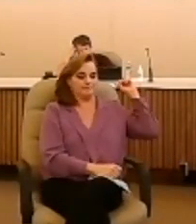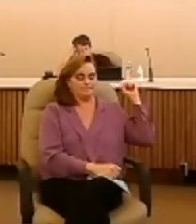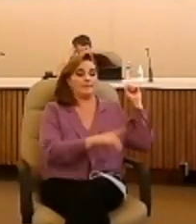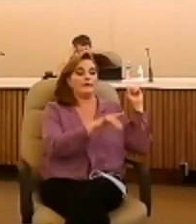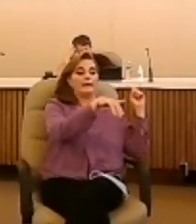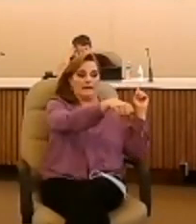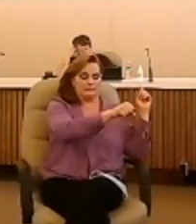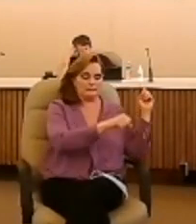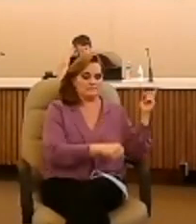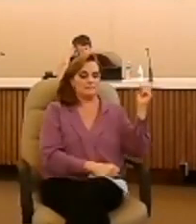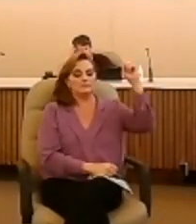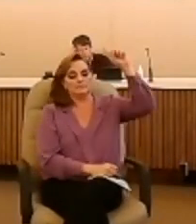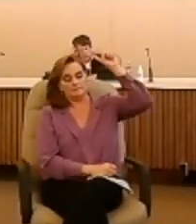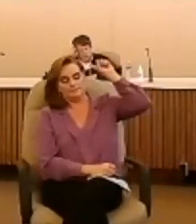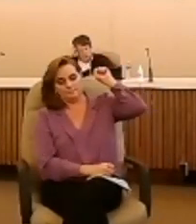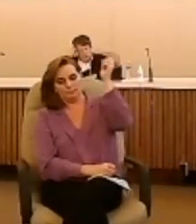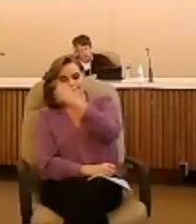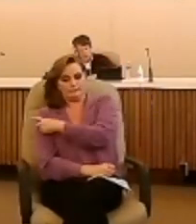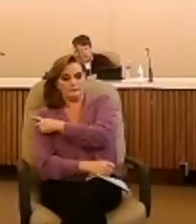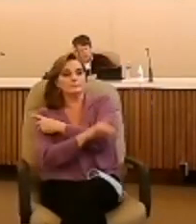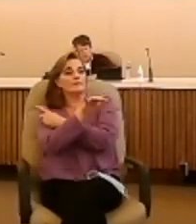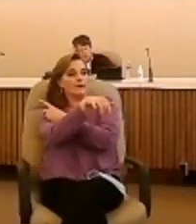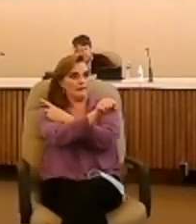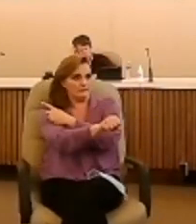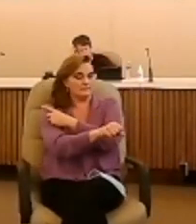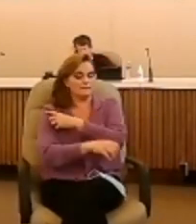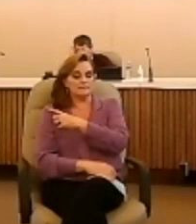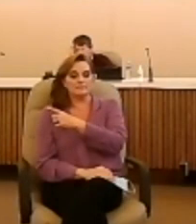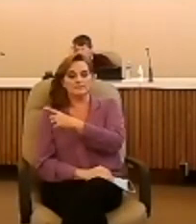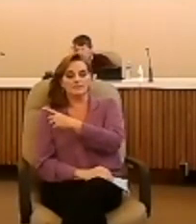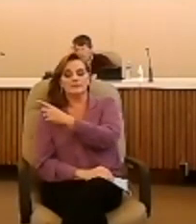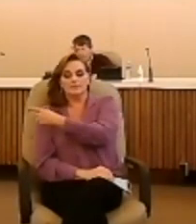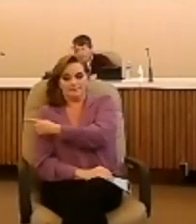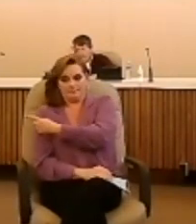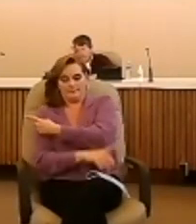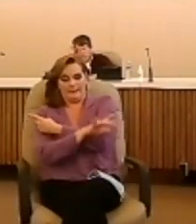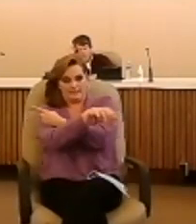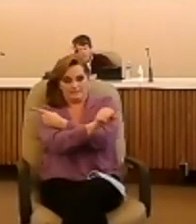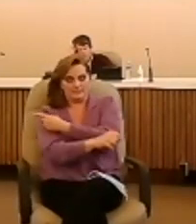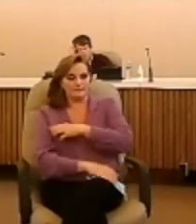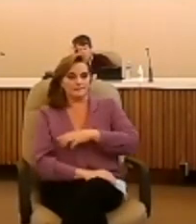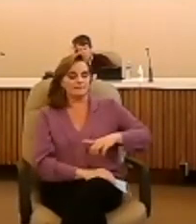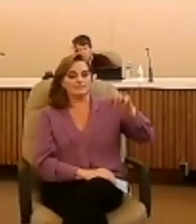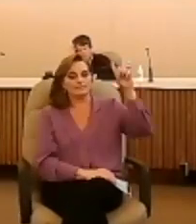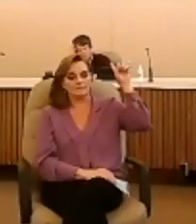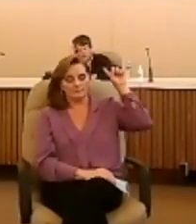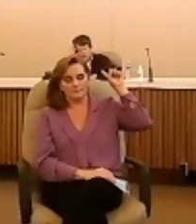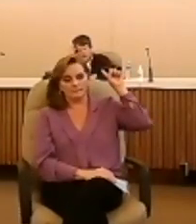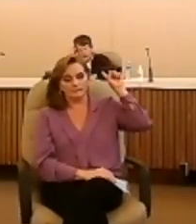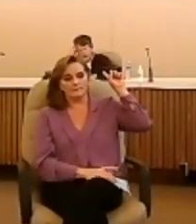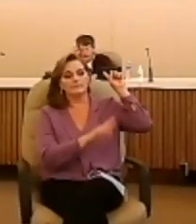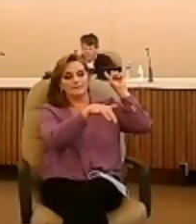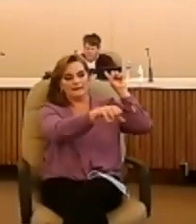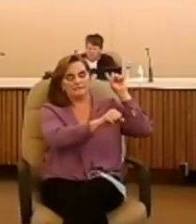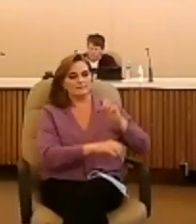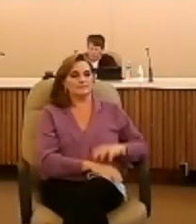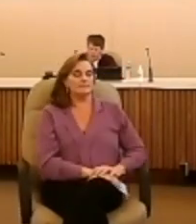Aye. Councilmember Safranik, Aye. Councilmember Bolsner, Aye. Supervisor Schultz.